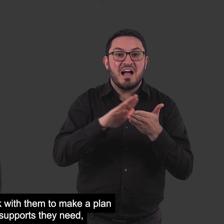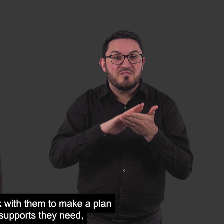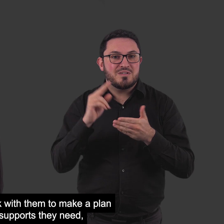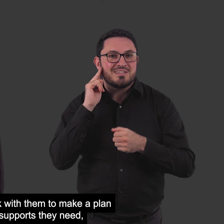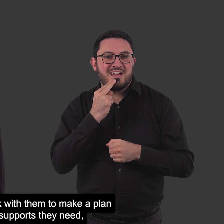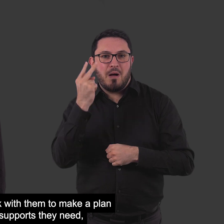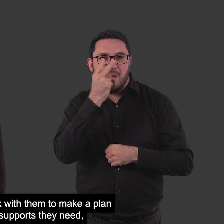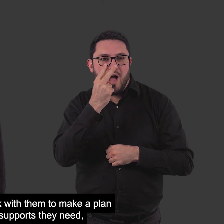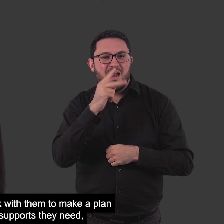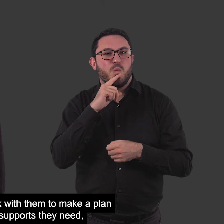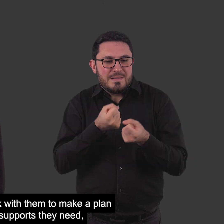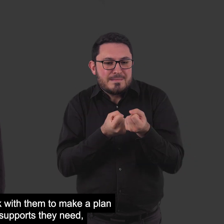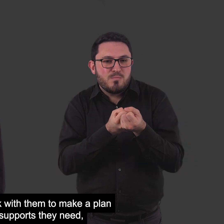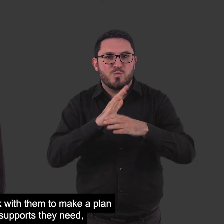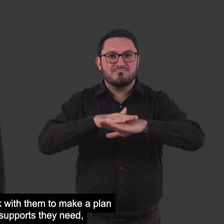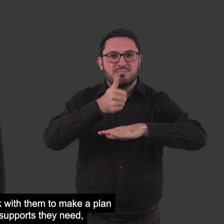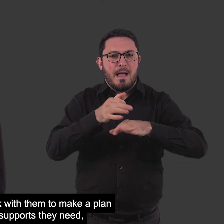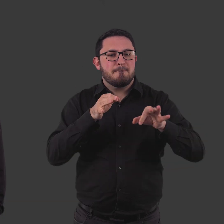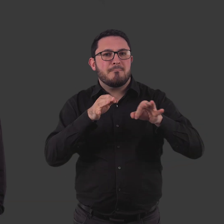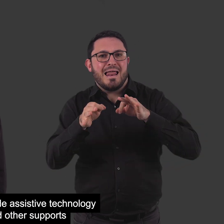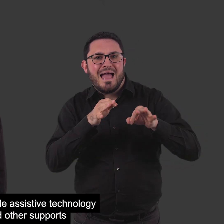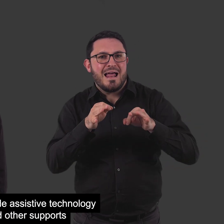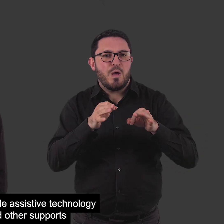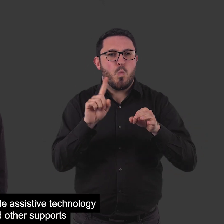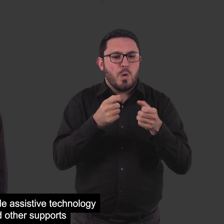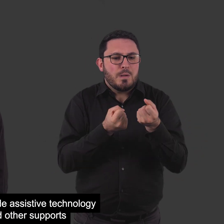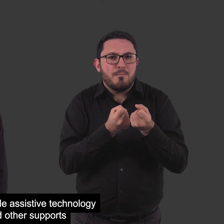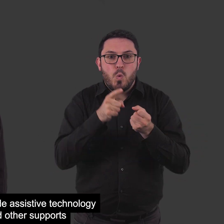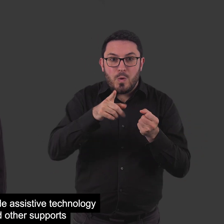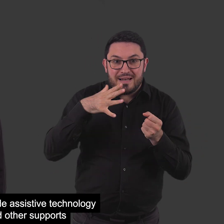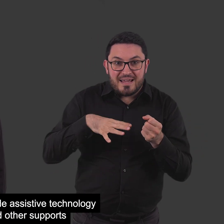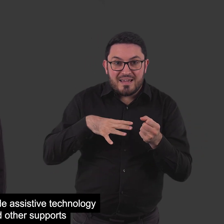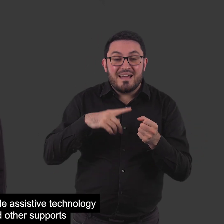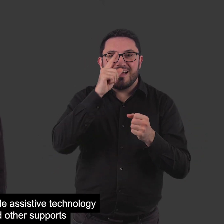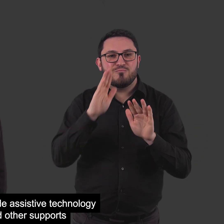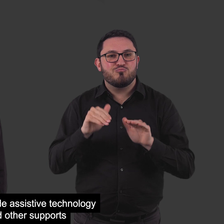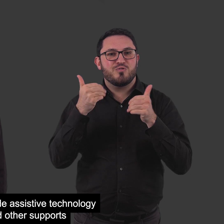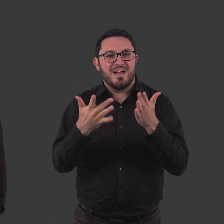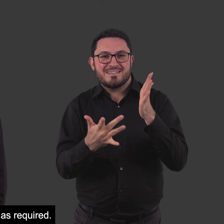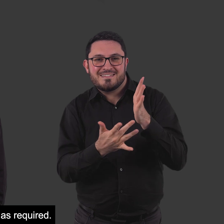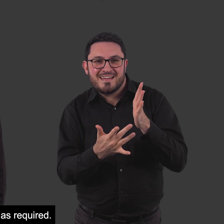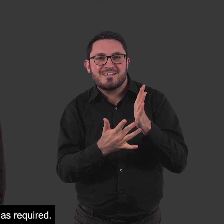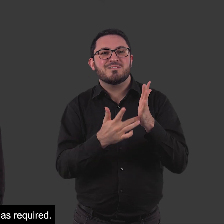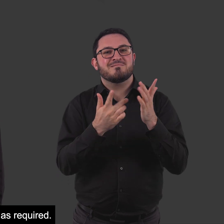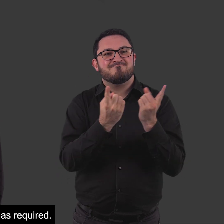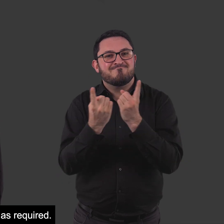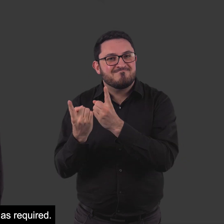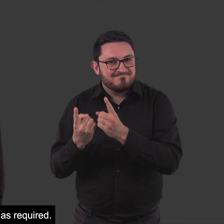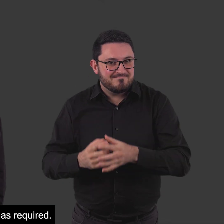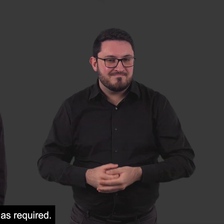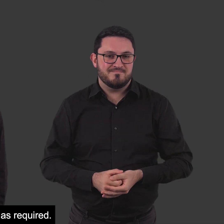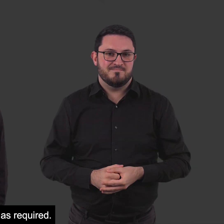with them to make a plan for the supports they need and provide assistive technology and other supports as required.